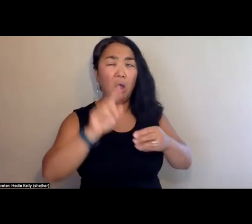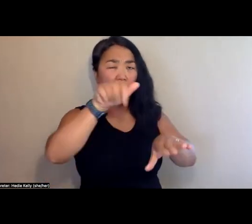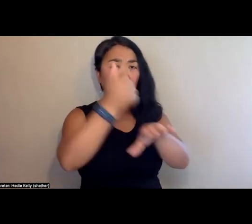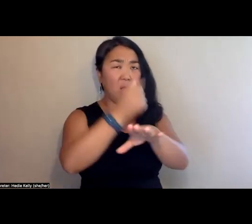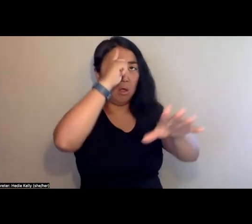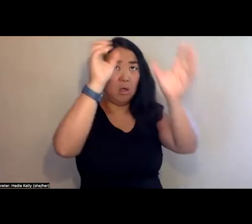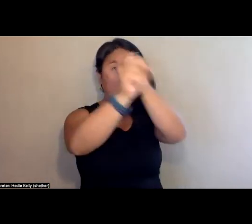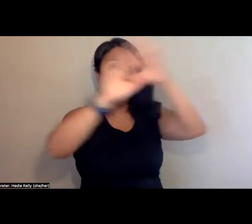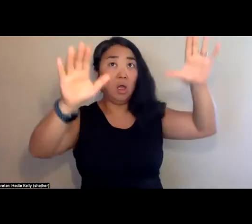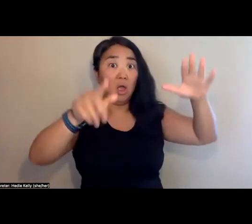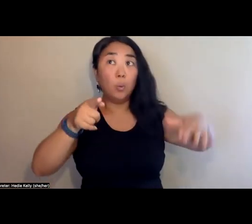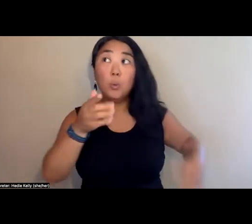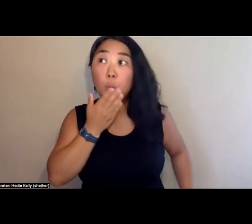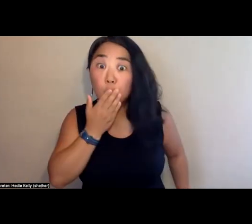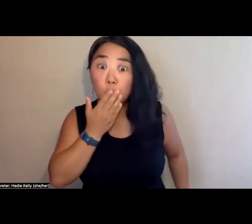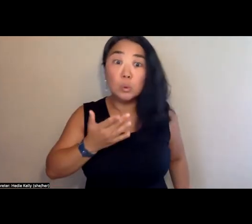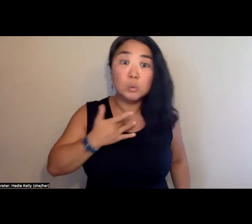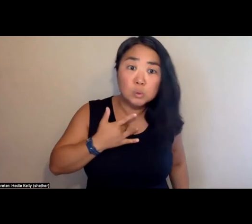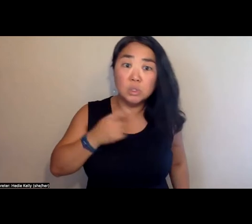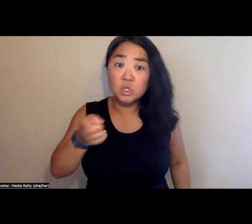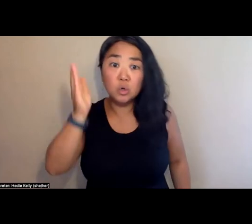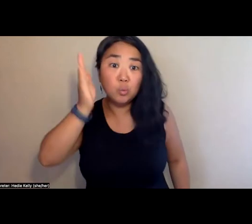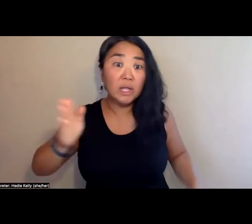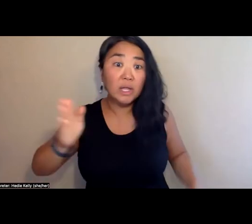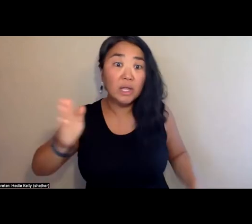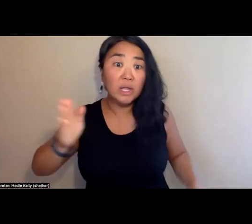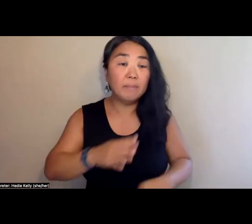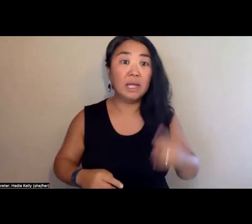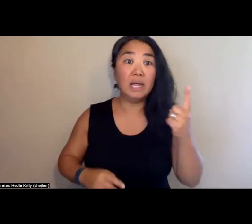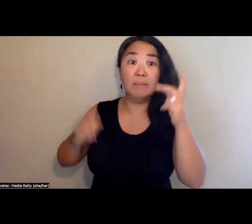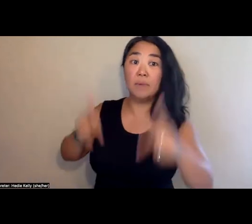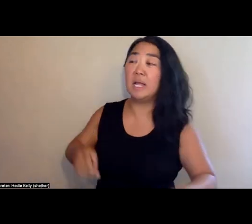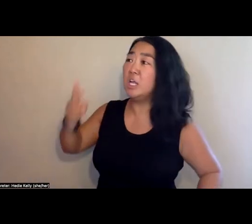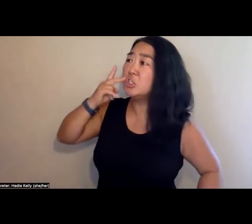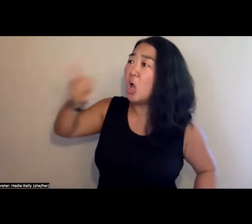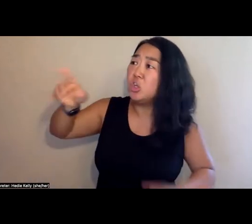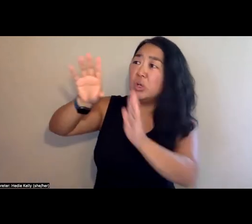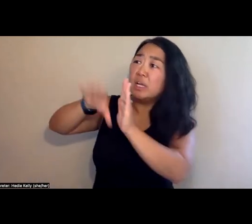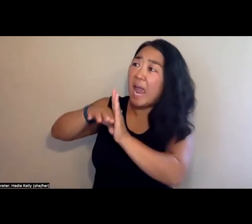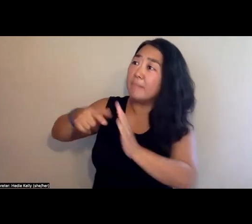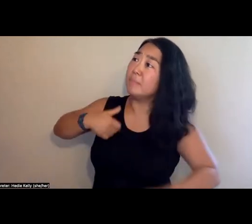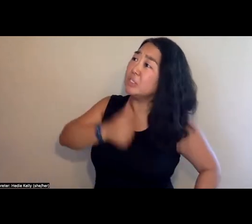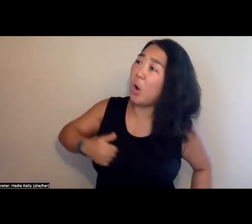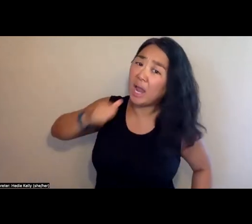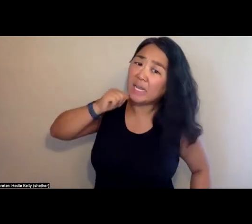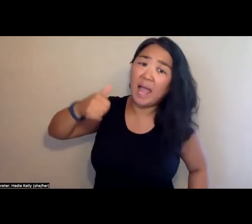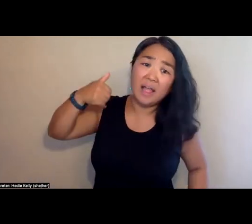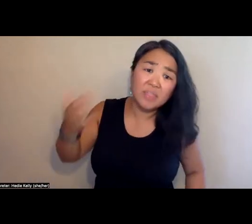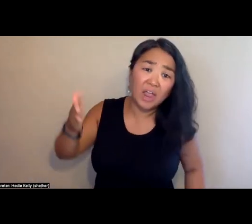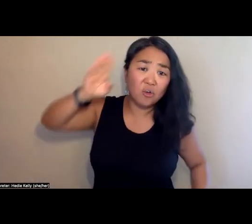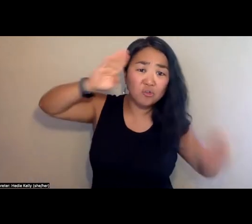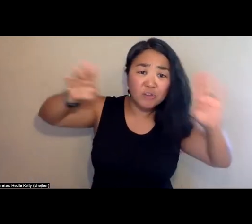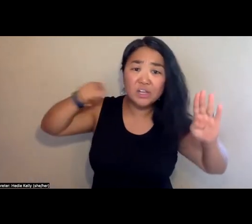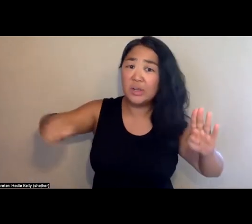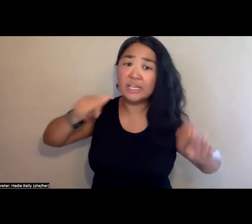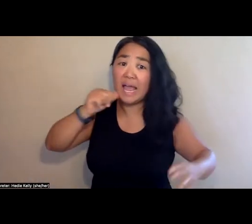gonna get in trouble. But what this person said was, you know, we're sorry, we saw you on the cameras, we're sorry we weren't there to greet you, you know, we're not really expecting visitors, but